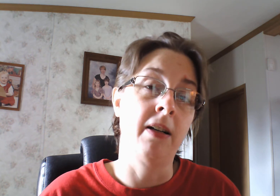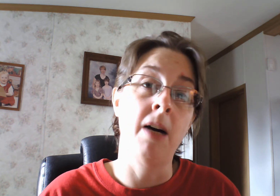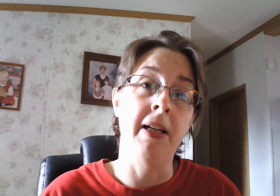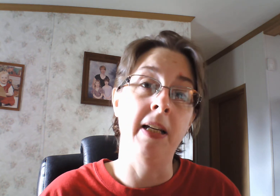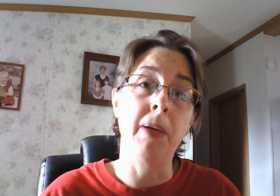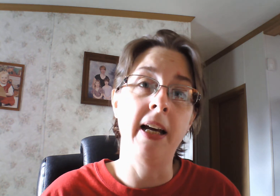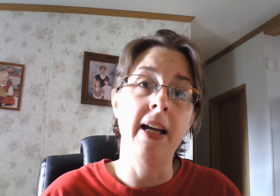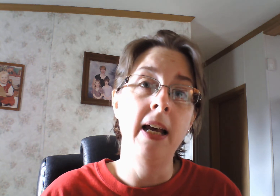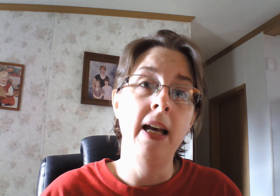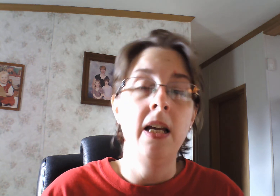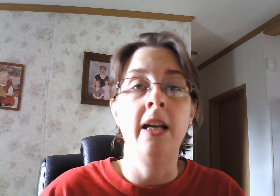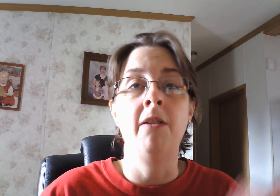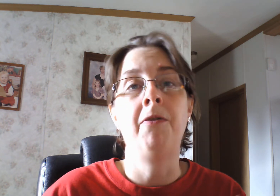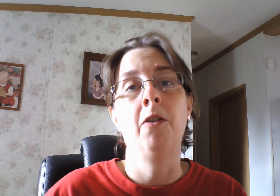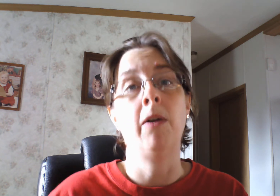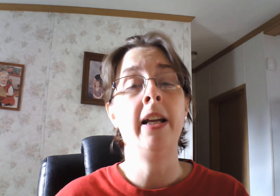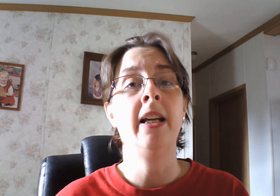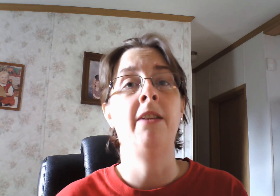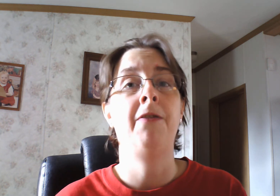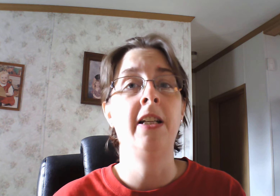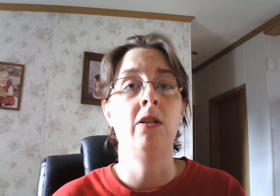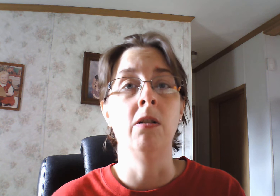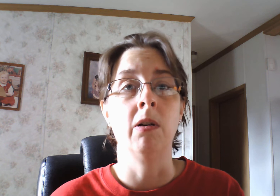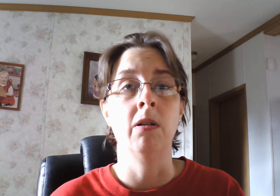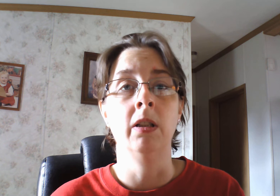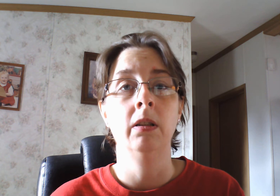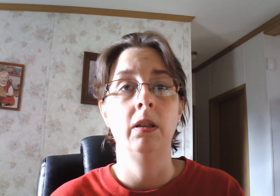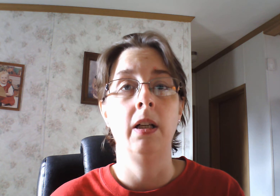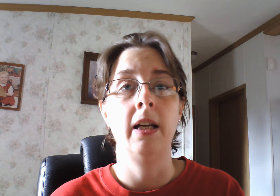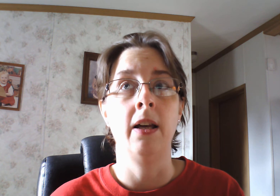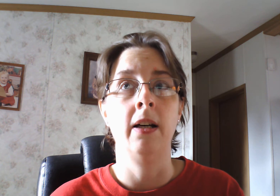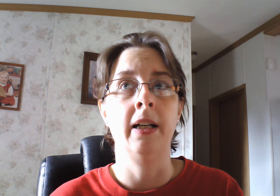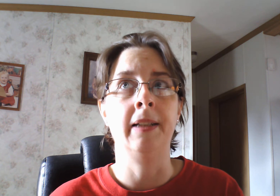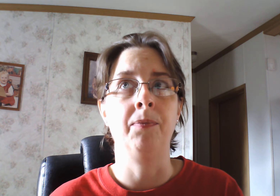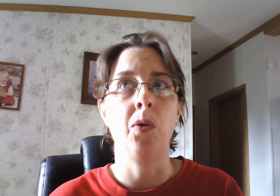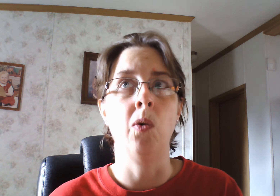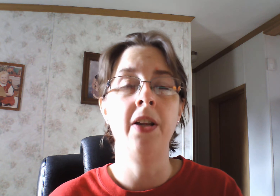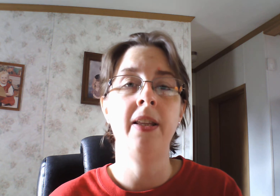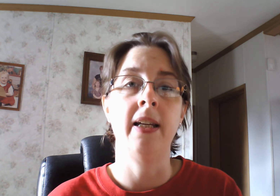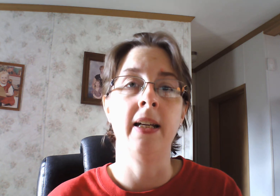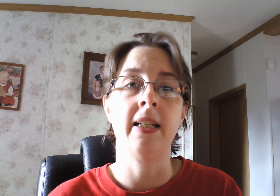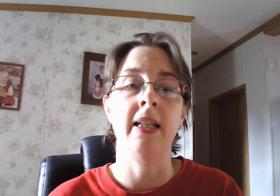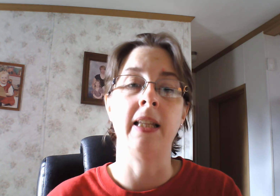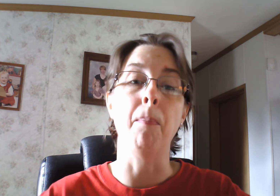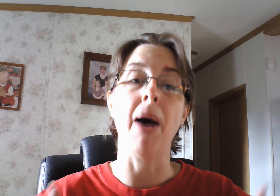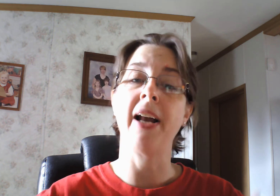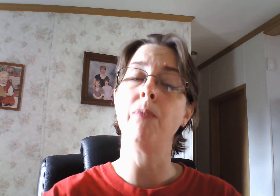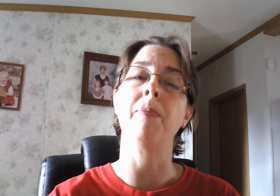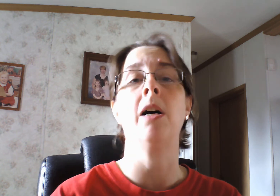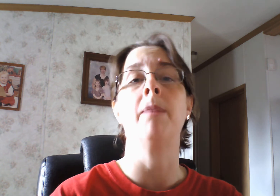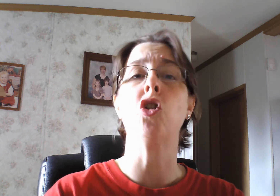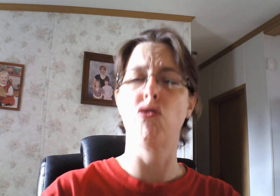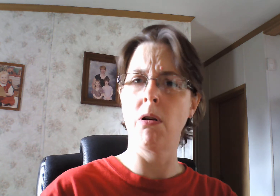come into play. Now, for running in the physical world, one of the things is that the body will become